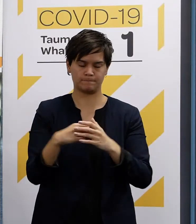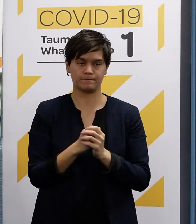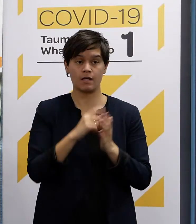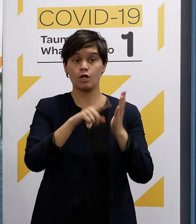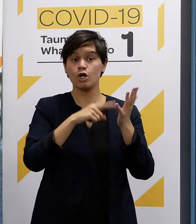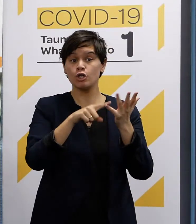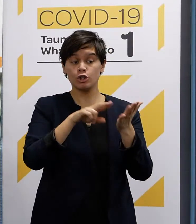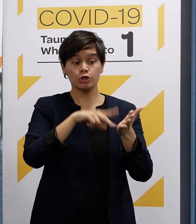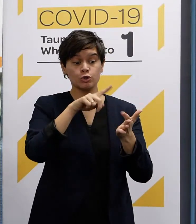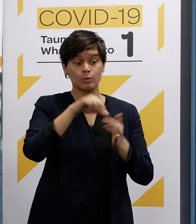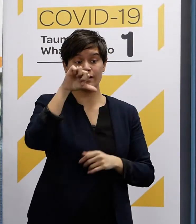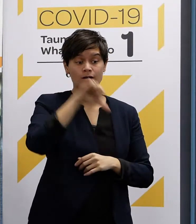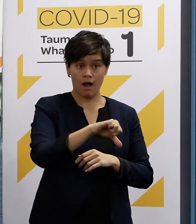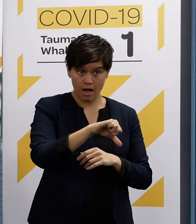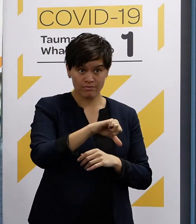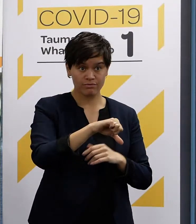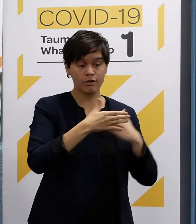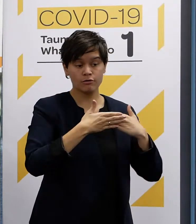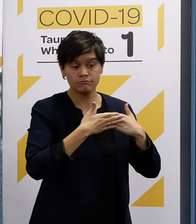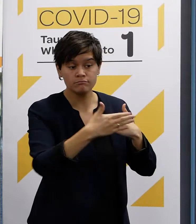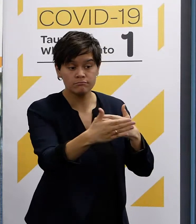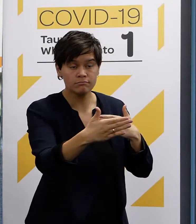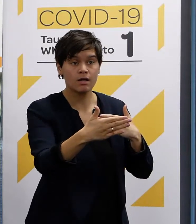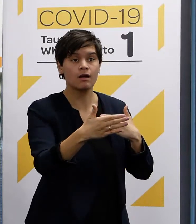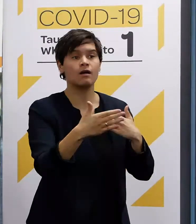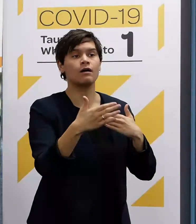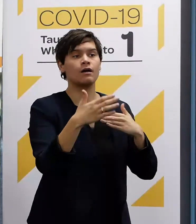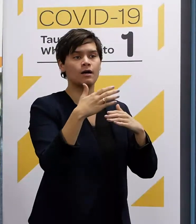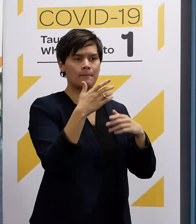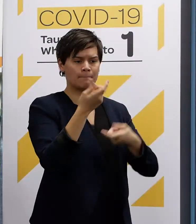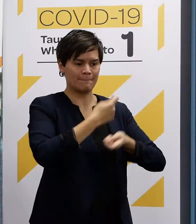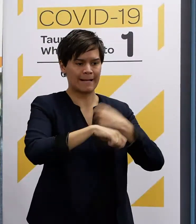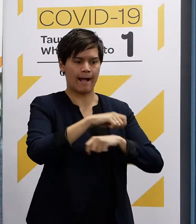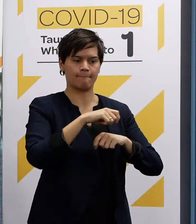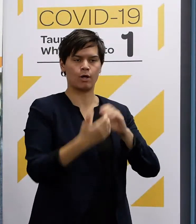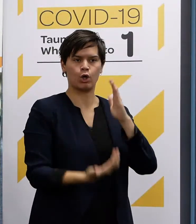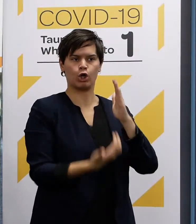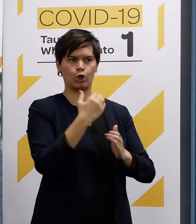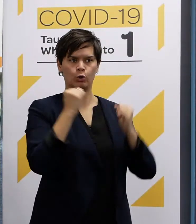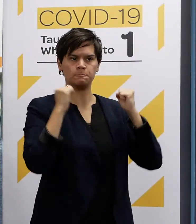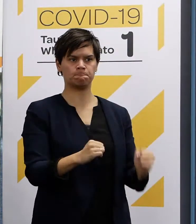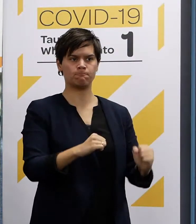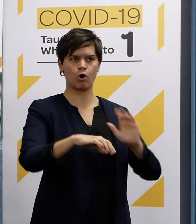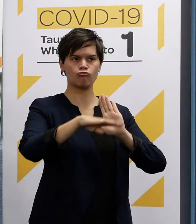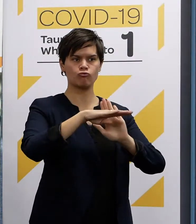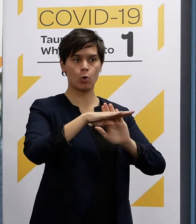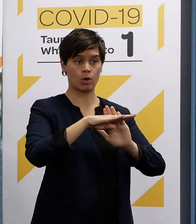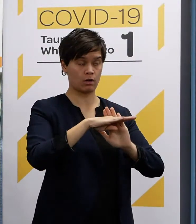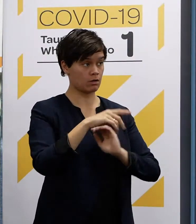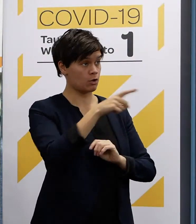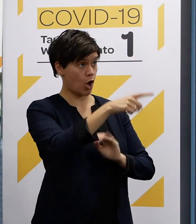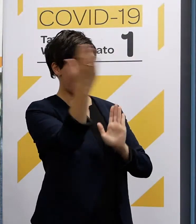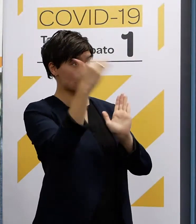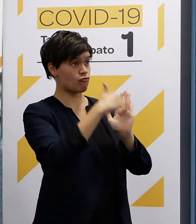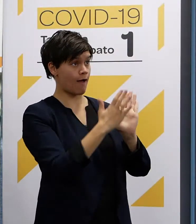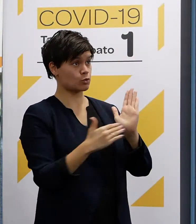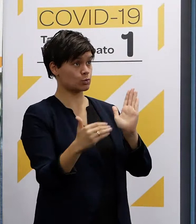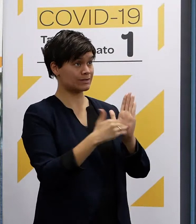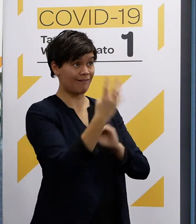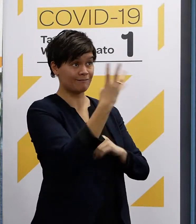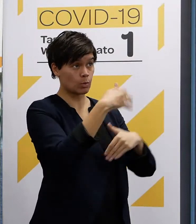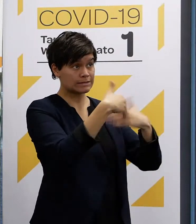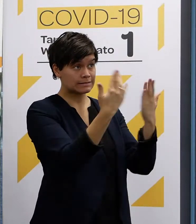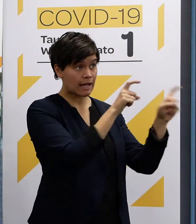out the testing in managed facilities around day 3 and around day 12 of people's stay, as you know. I've said it plenty of times. Prior to that, it was not